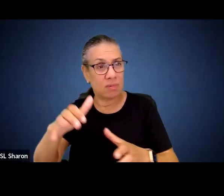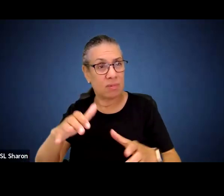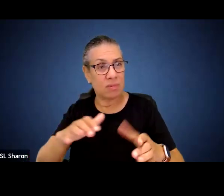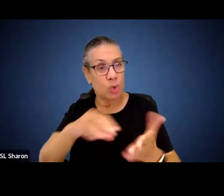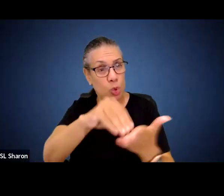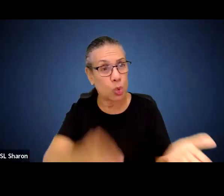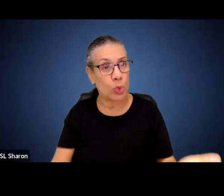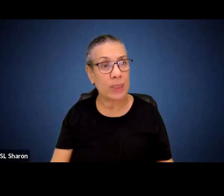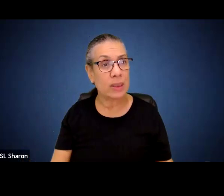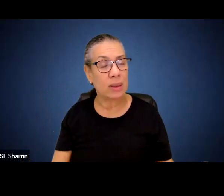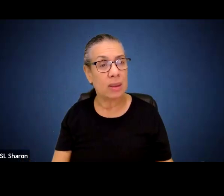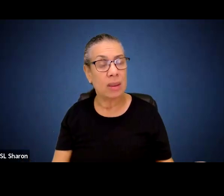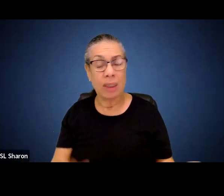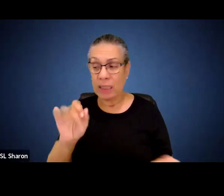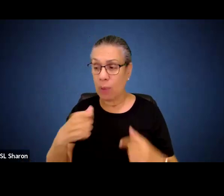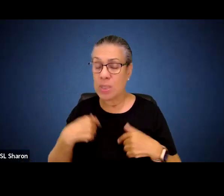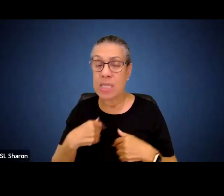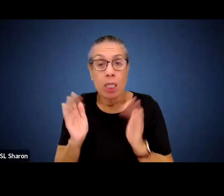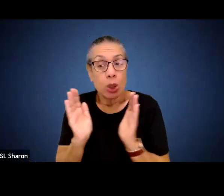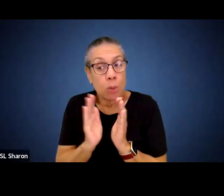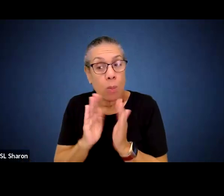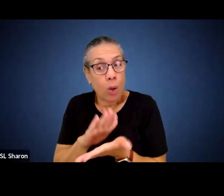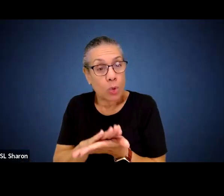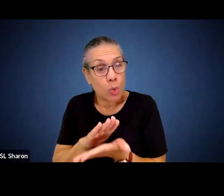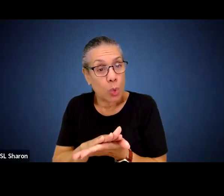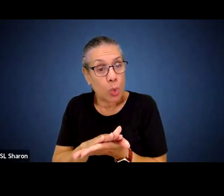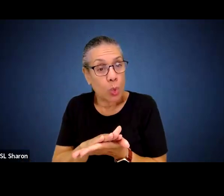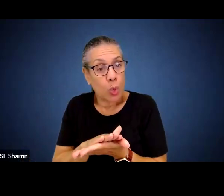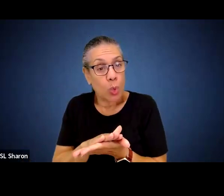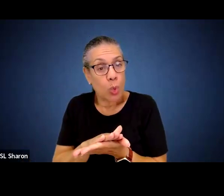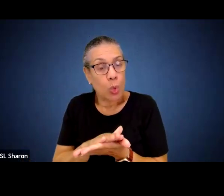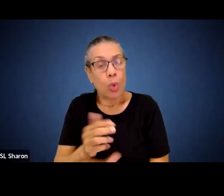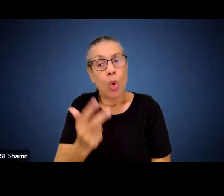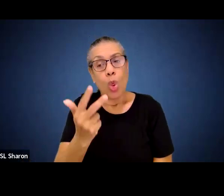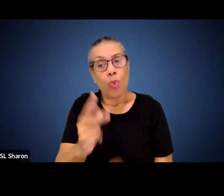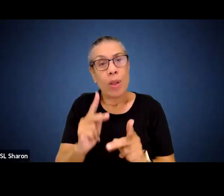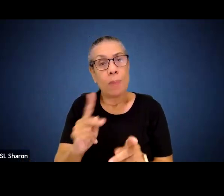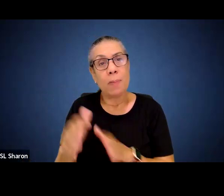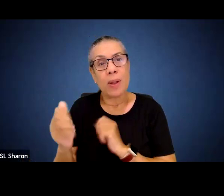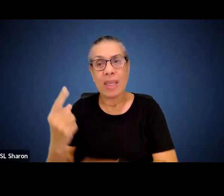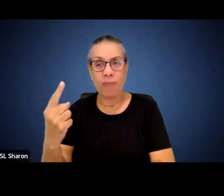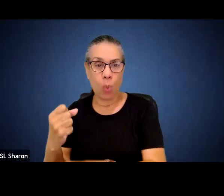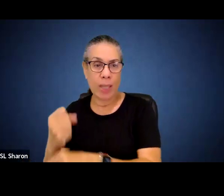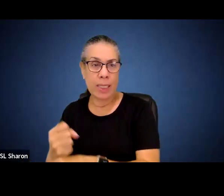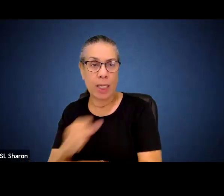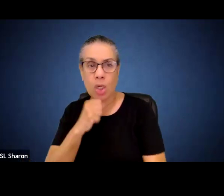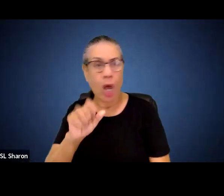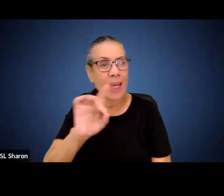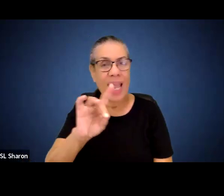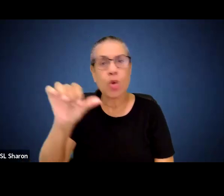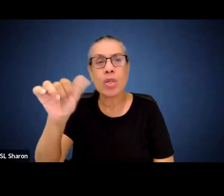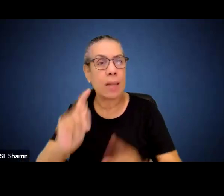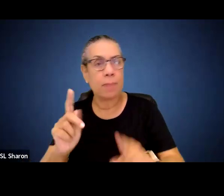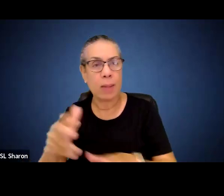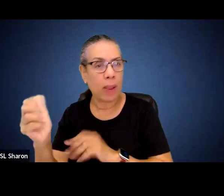implement it to say, in a small school, you know, no more than 3 people could leave in a year versus 8 or 10. I don't know